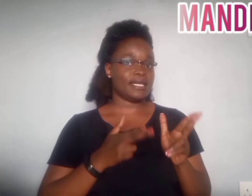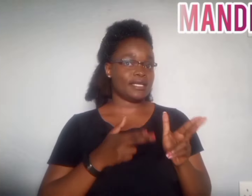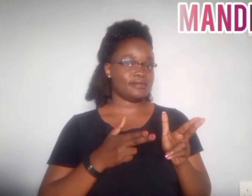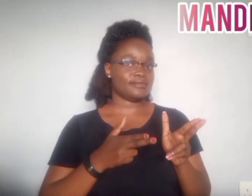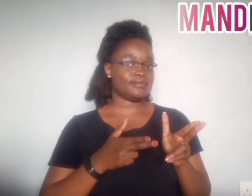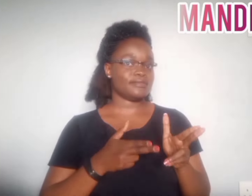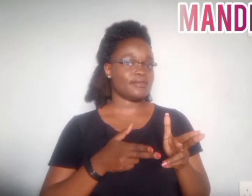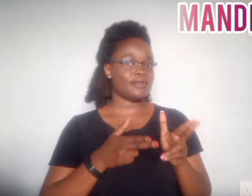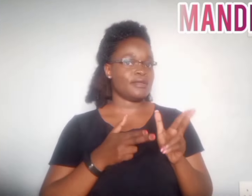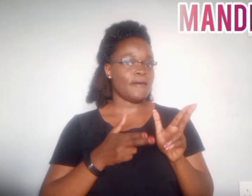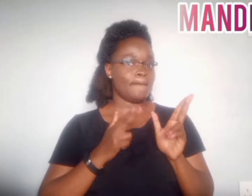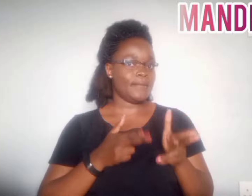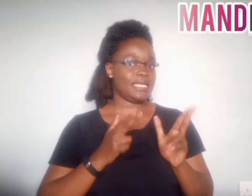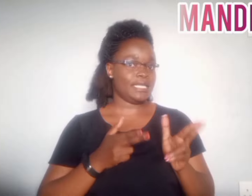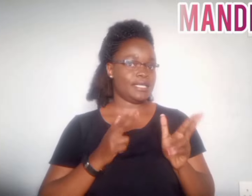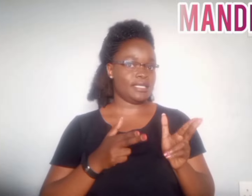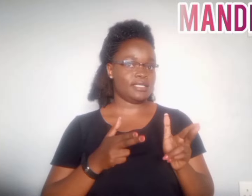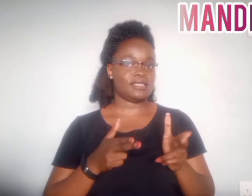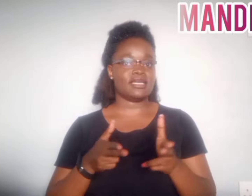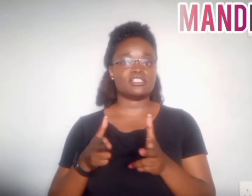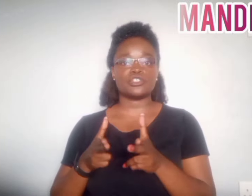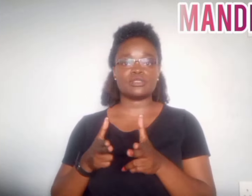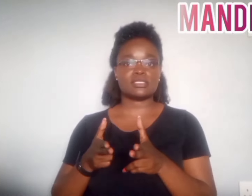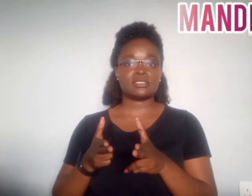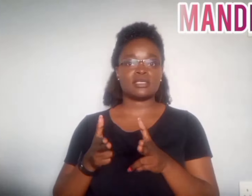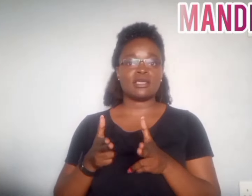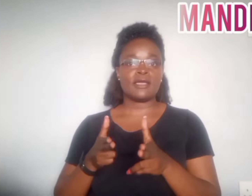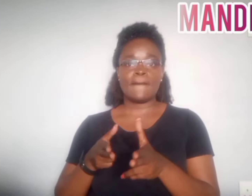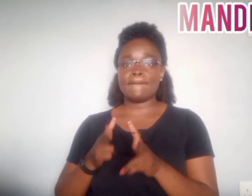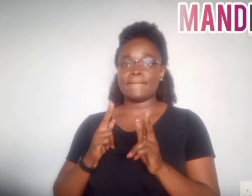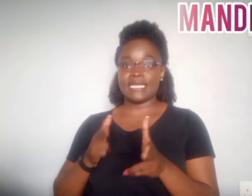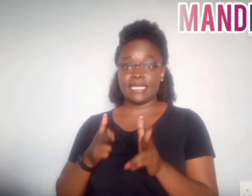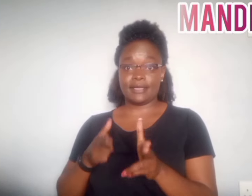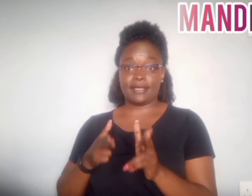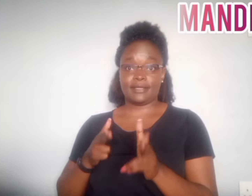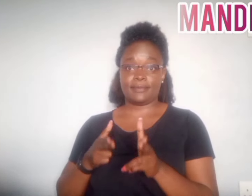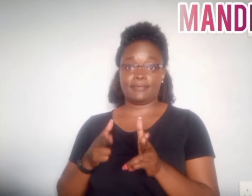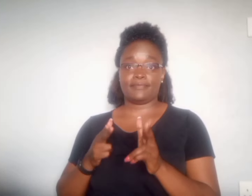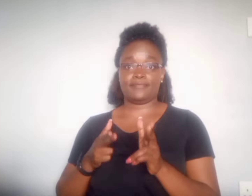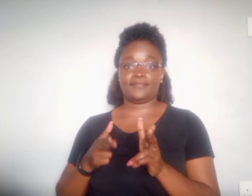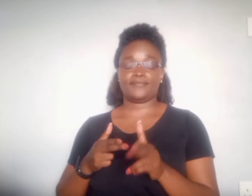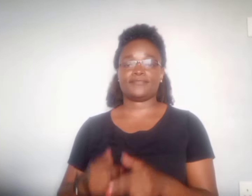Mandera. Mandera. The gunshots. Mandera.